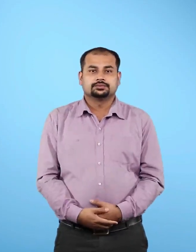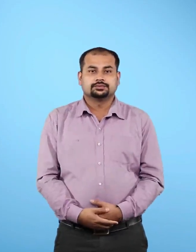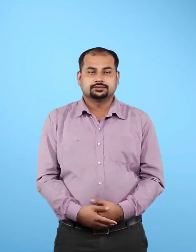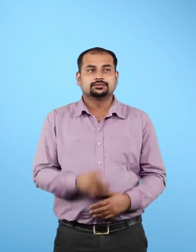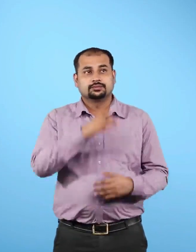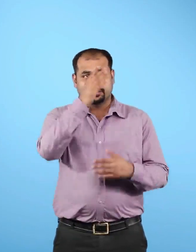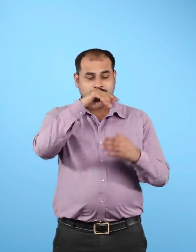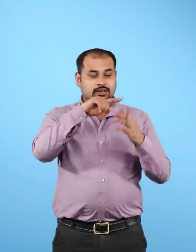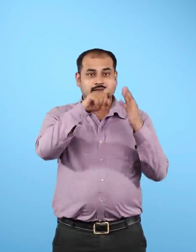Sri Lanka.